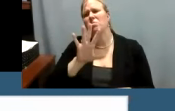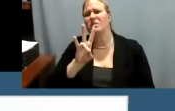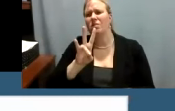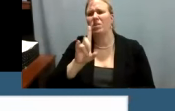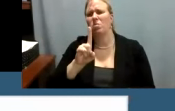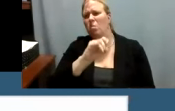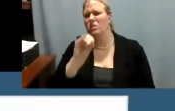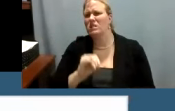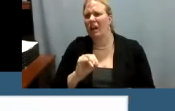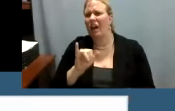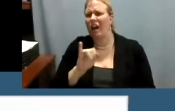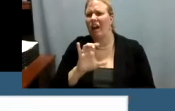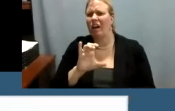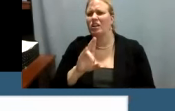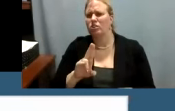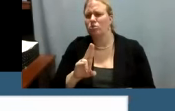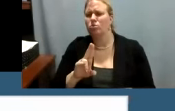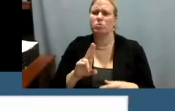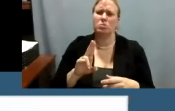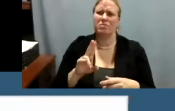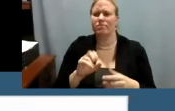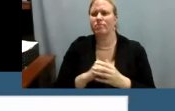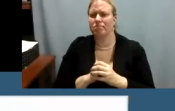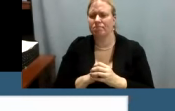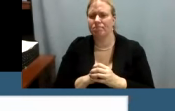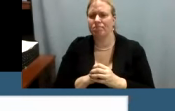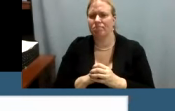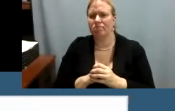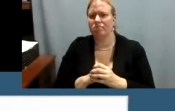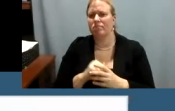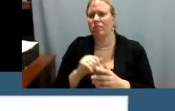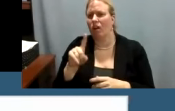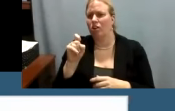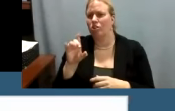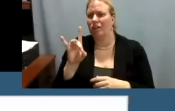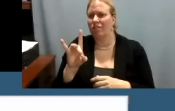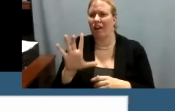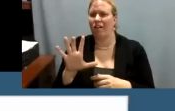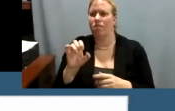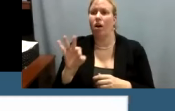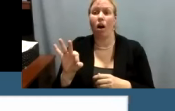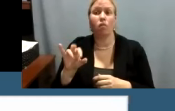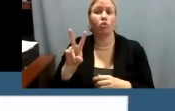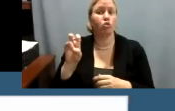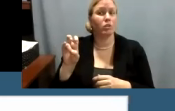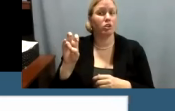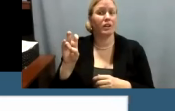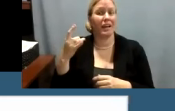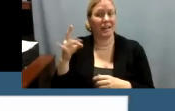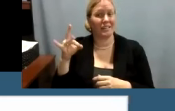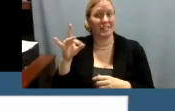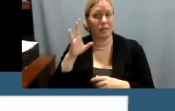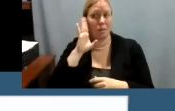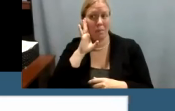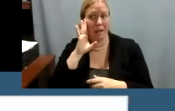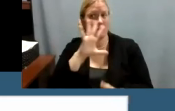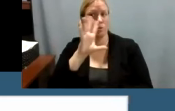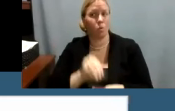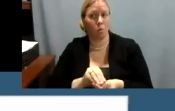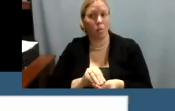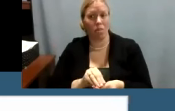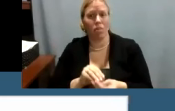icu occupancy um it's 185 of 218 beds which is at 85 percent occupancy